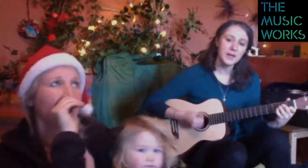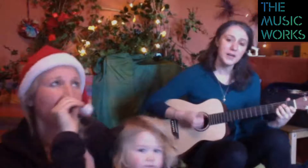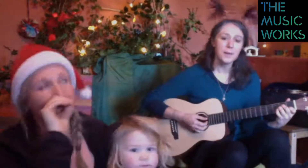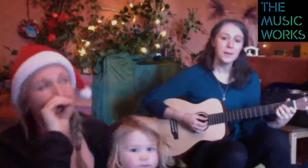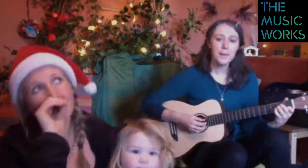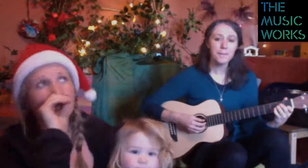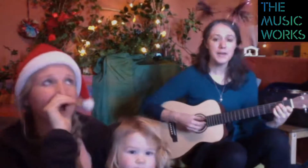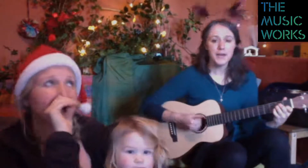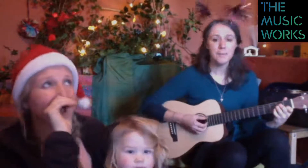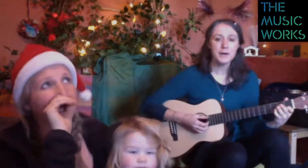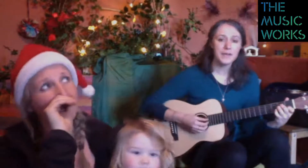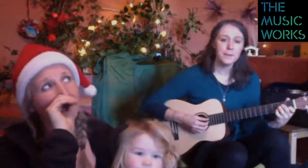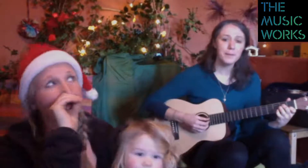Ba ba da ba da ba da.